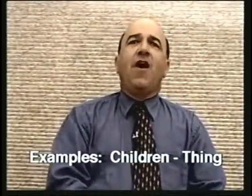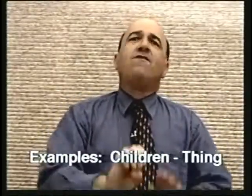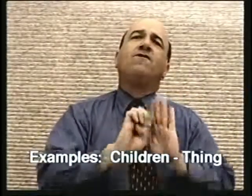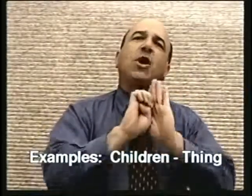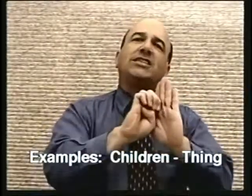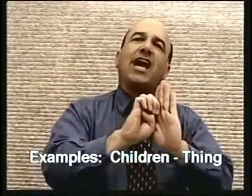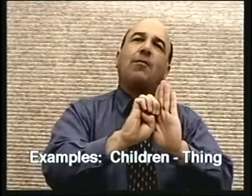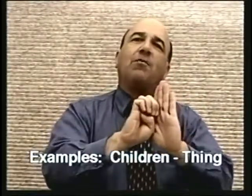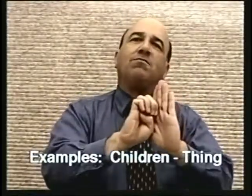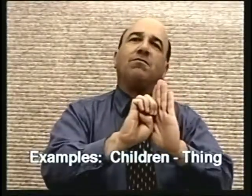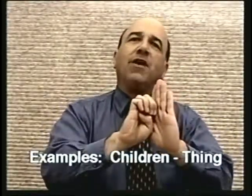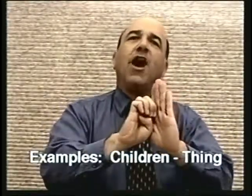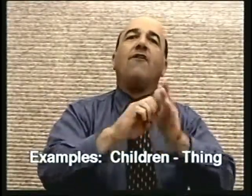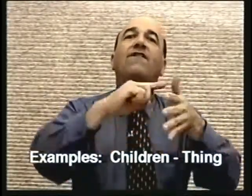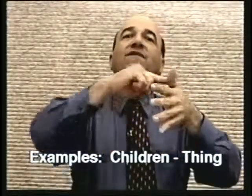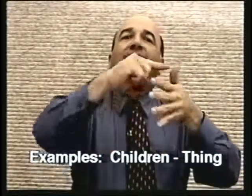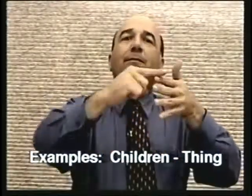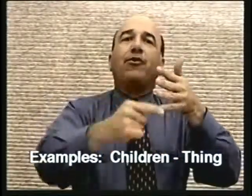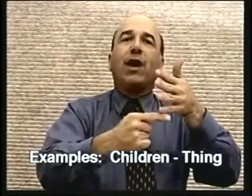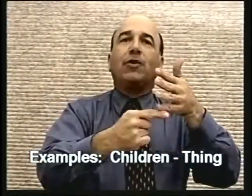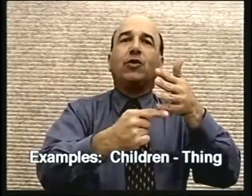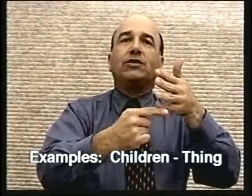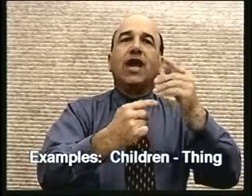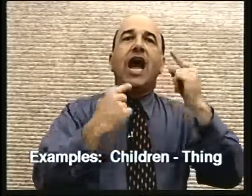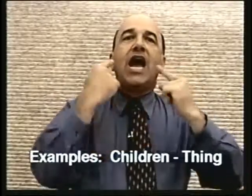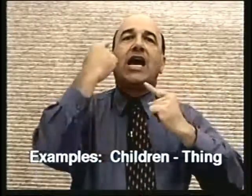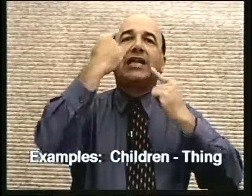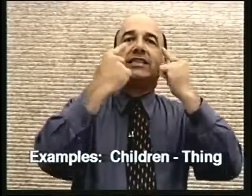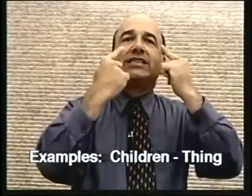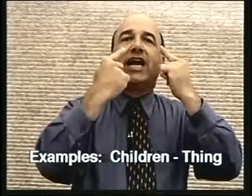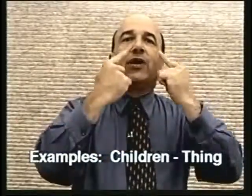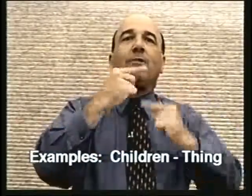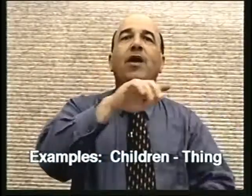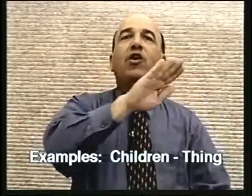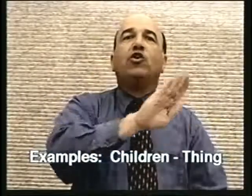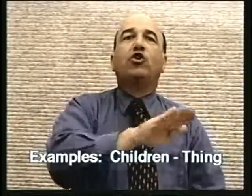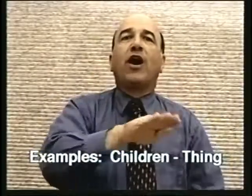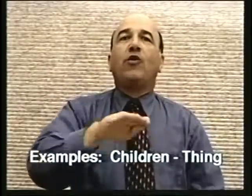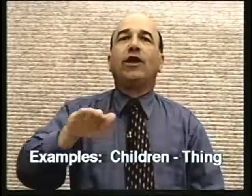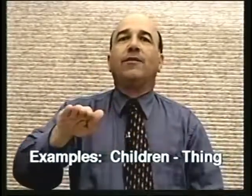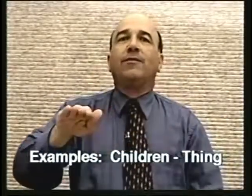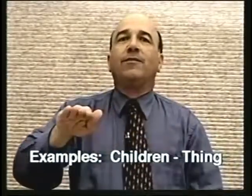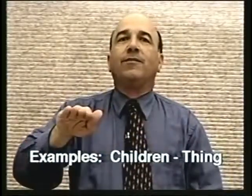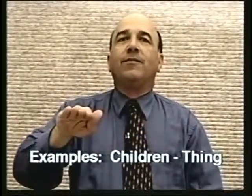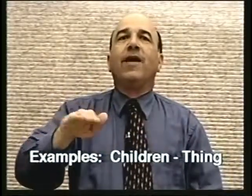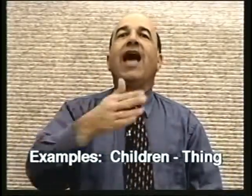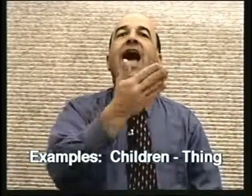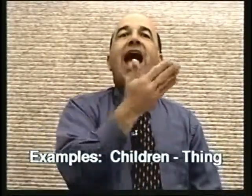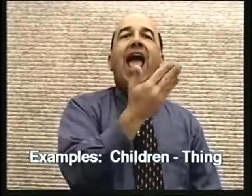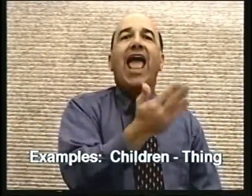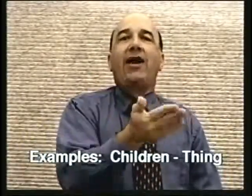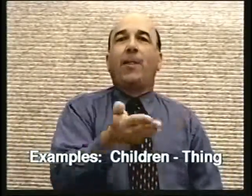For example, of a 5-parameter, consider children and